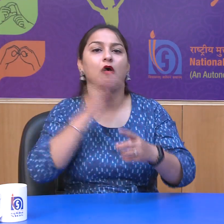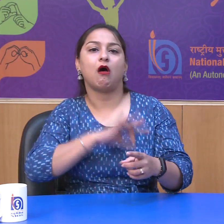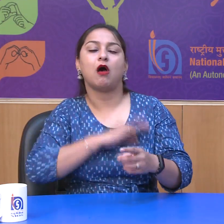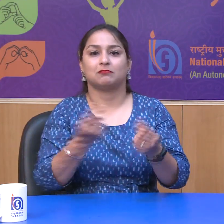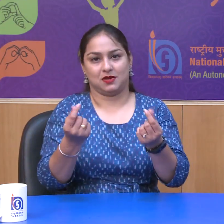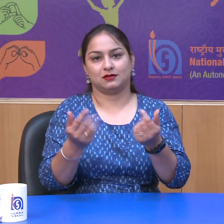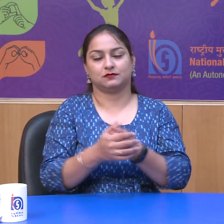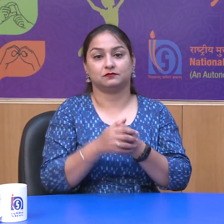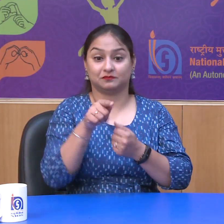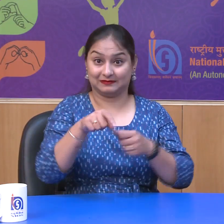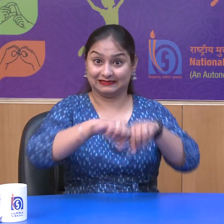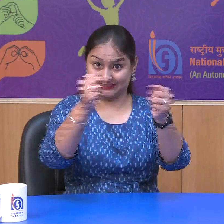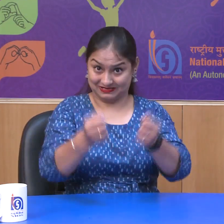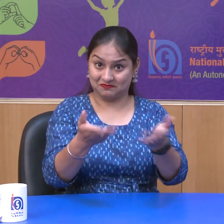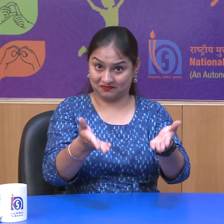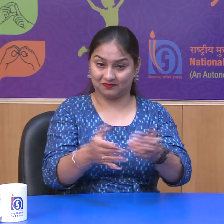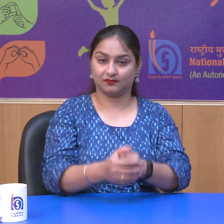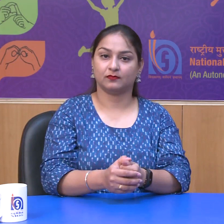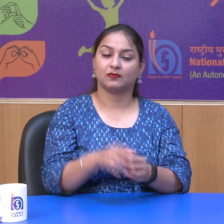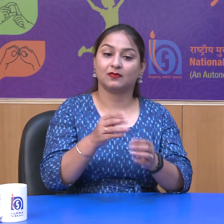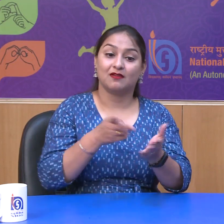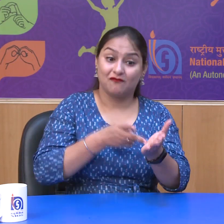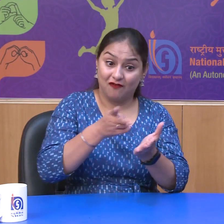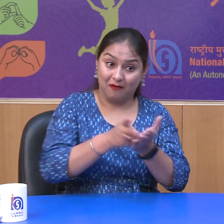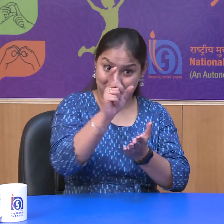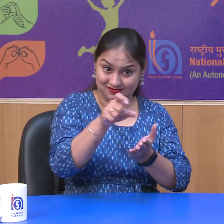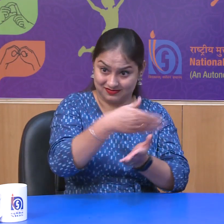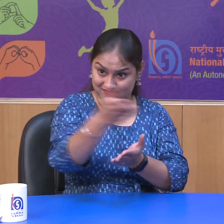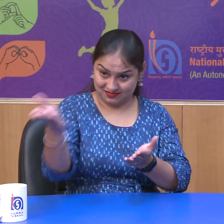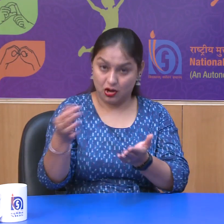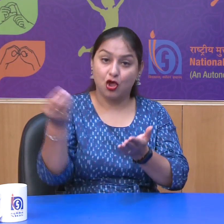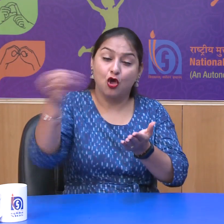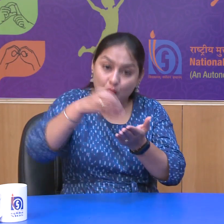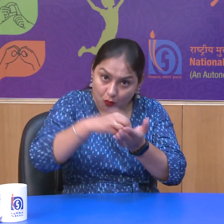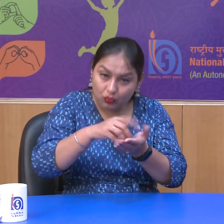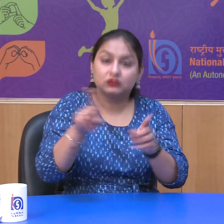In this system, farmers use inputs like irrigation,